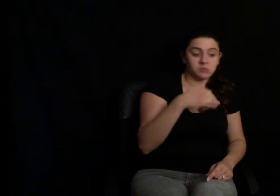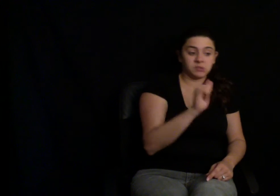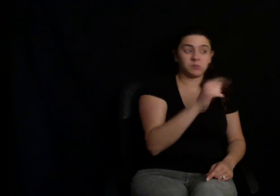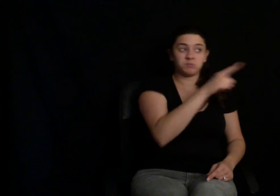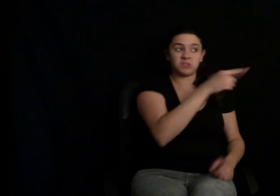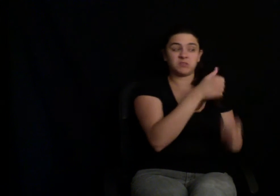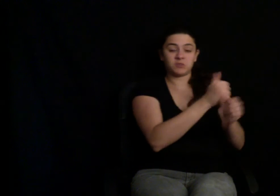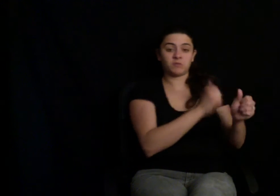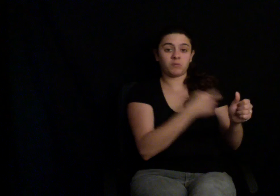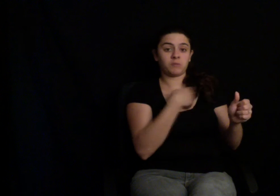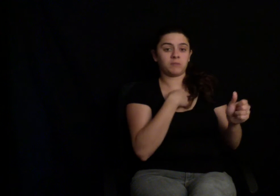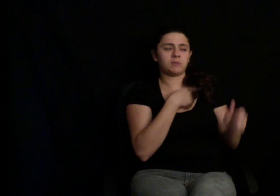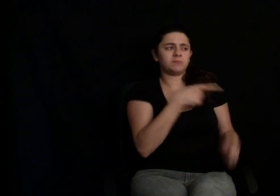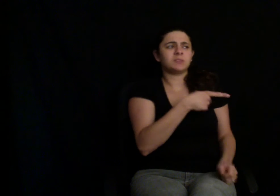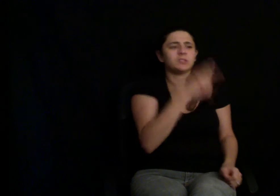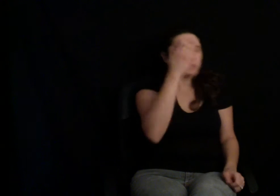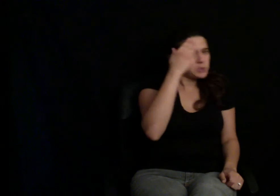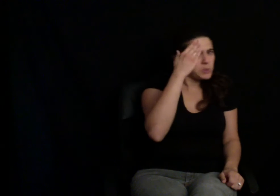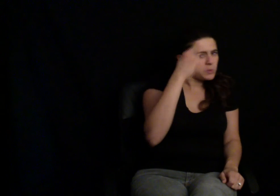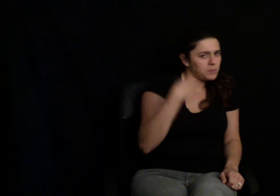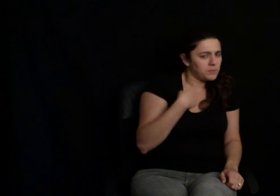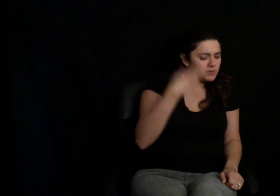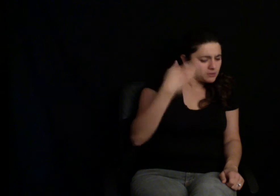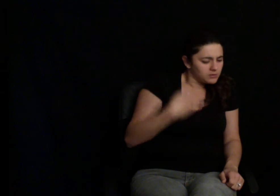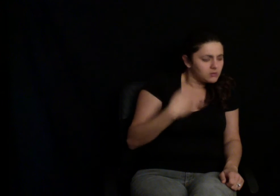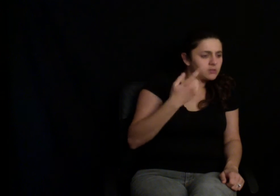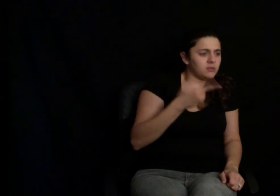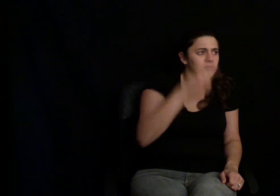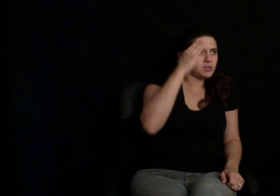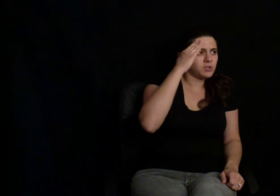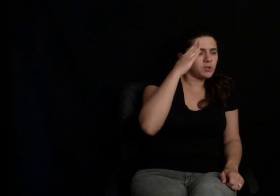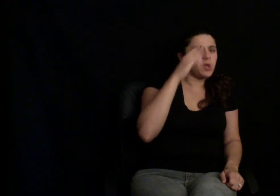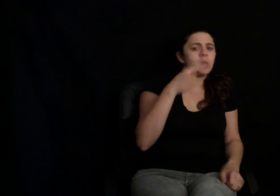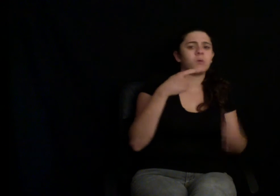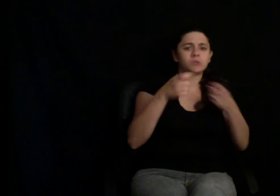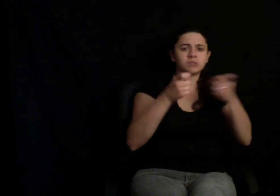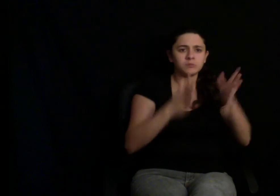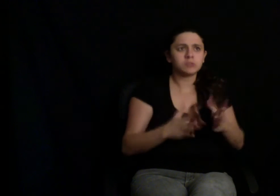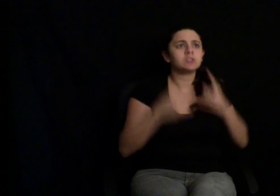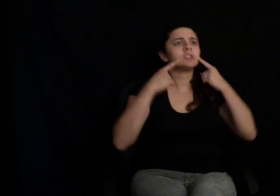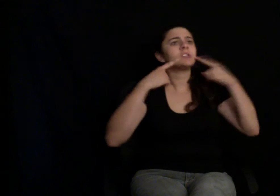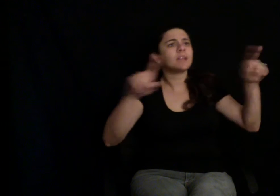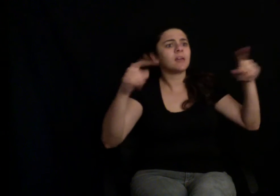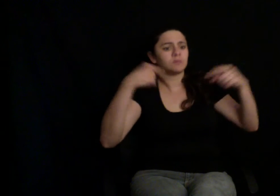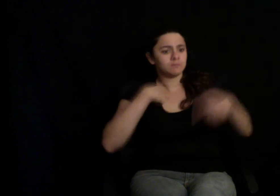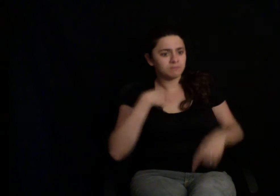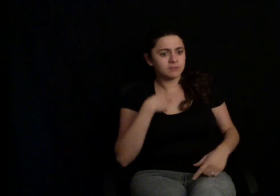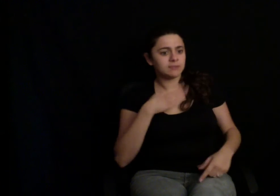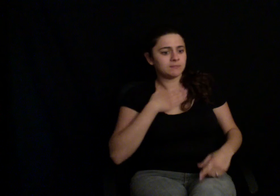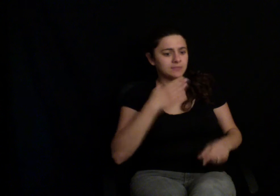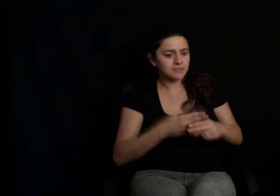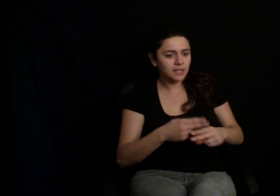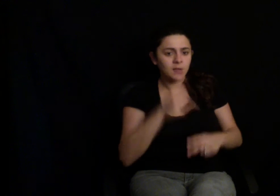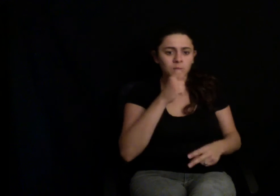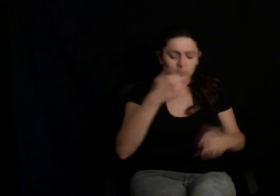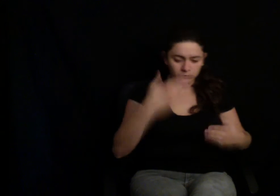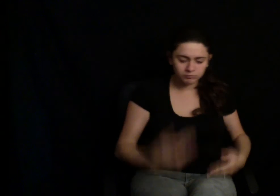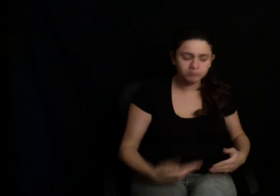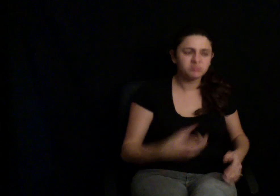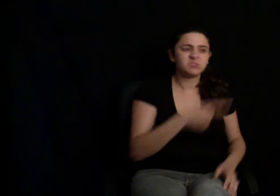knew who I was. I mean, the director of the movie announced it to the room, and I was right there with Tom Cruise, and he just didn't want anything to do with me. So I